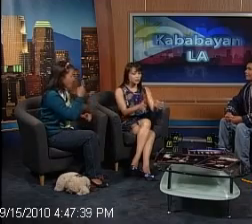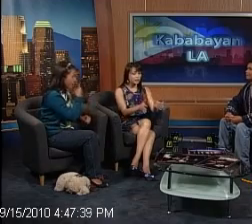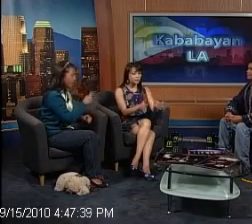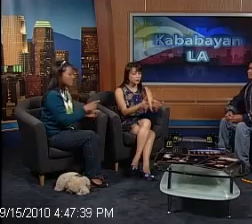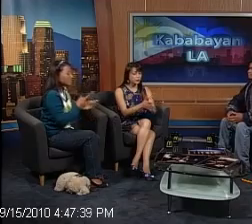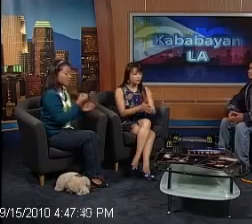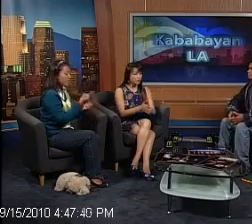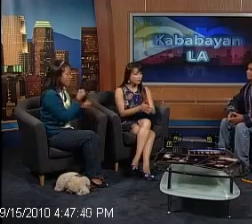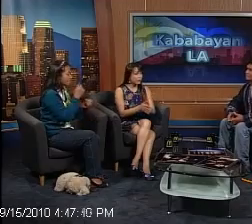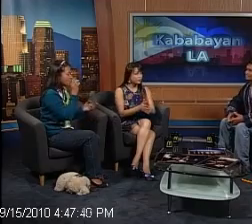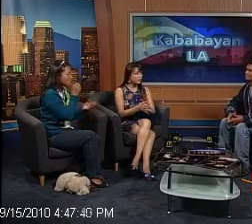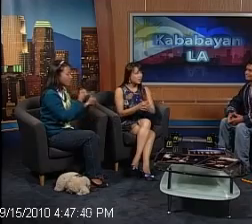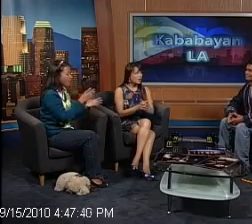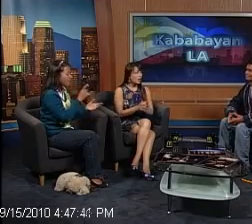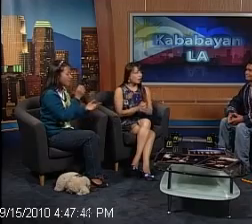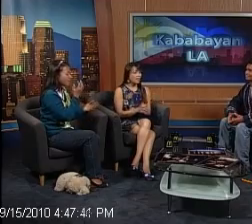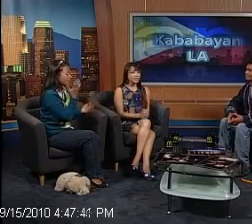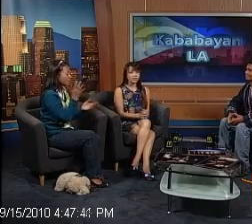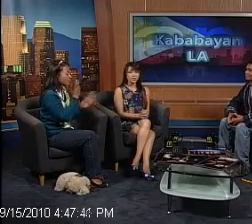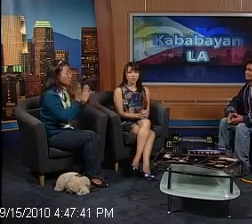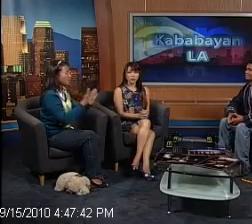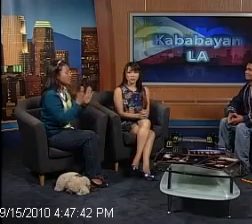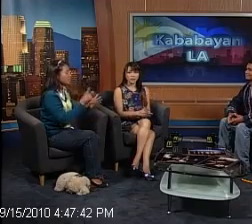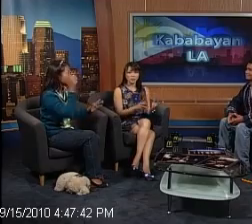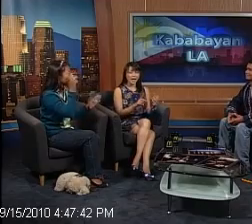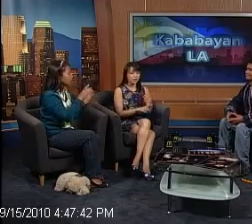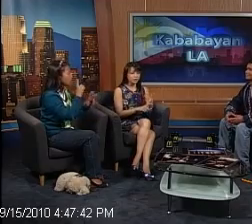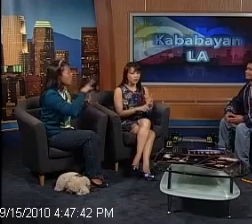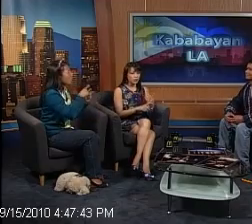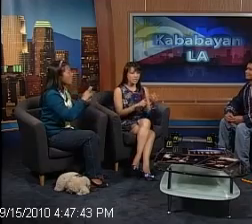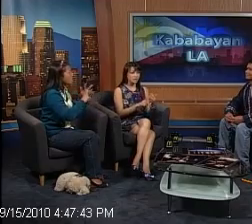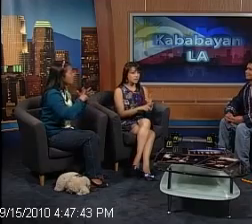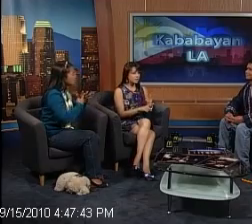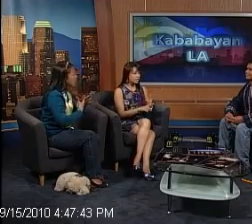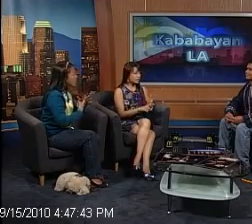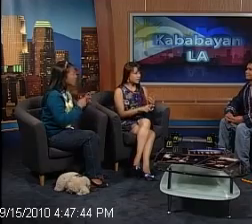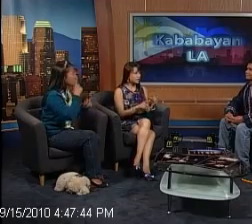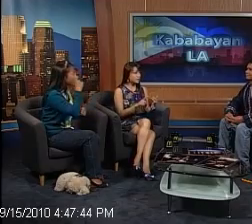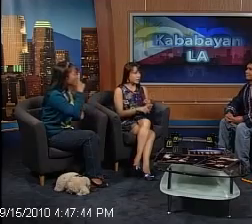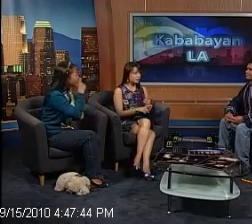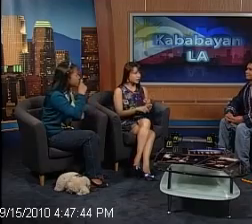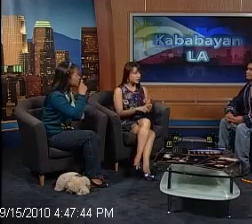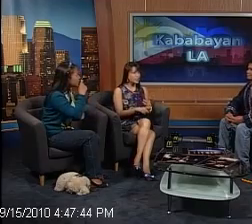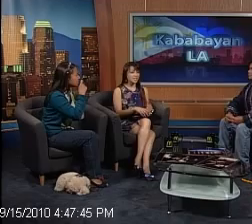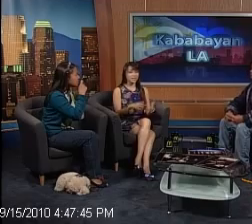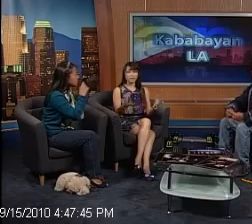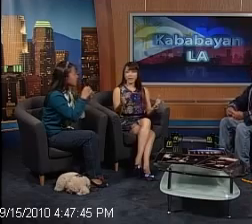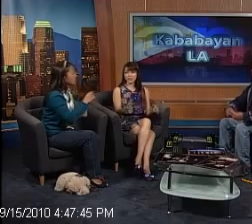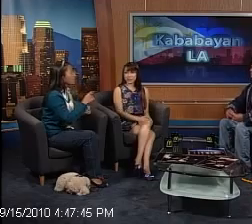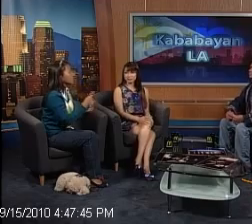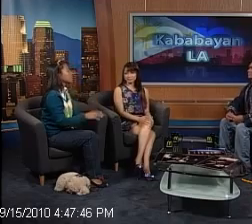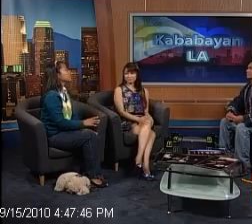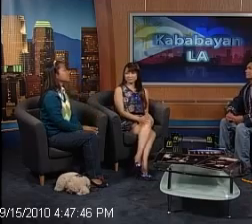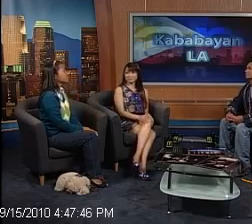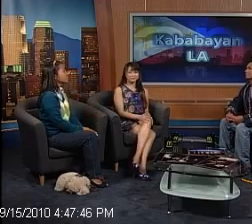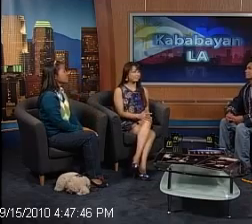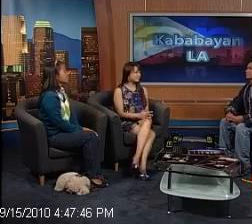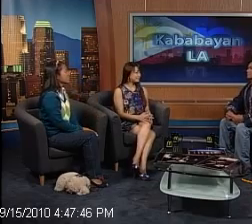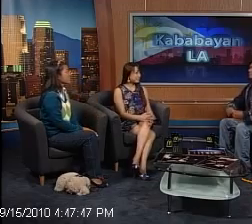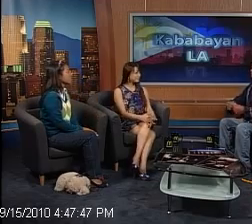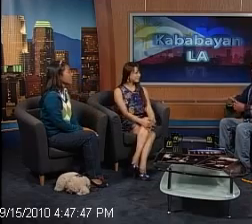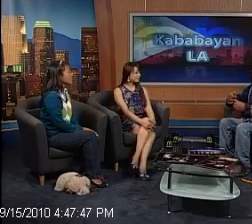you do that for your photography. When did this start? Was it a passion first and then a skill, or a skill first and then passion?